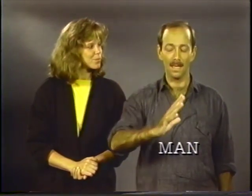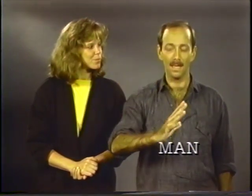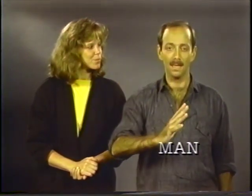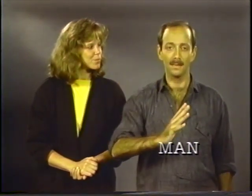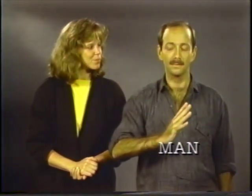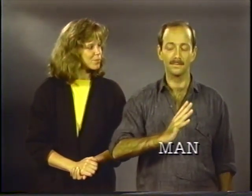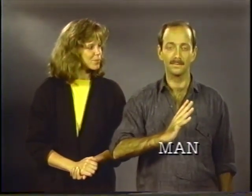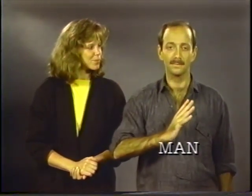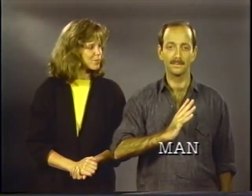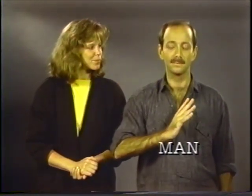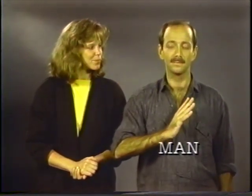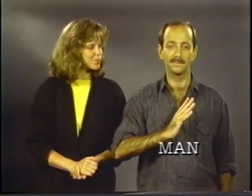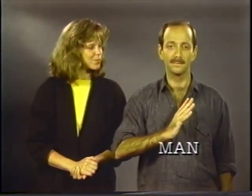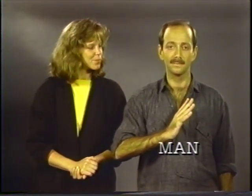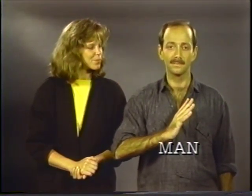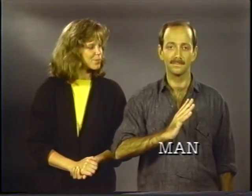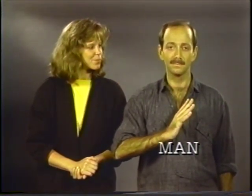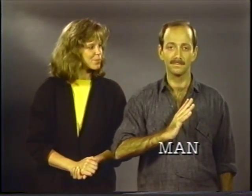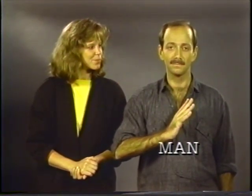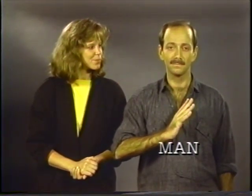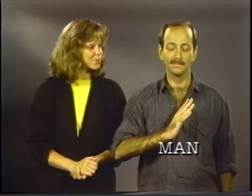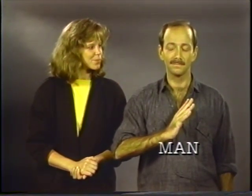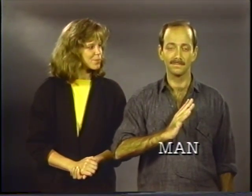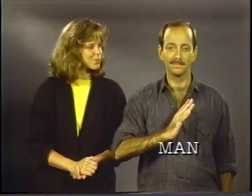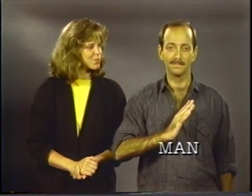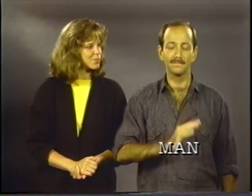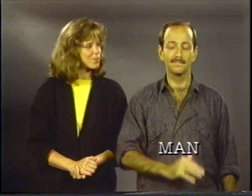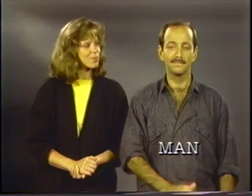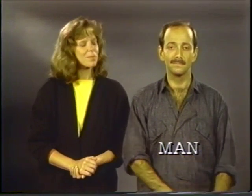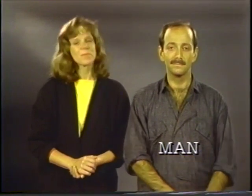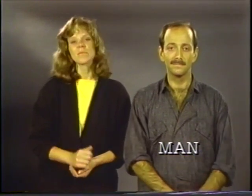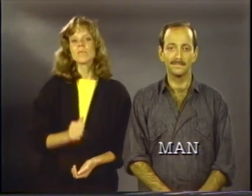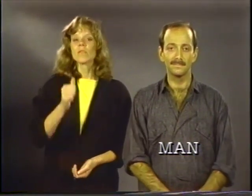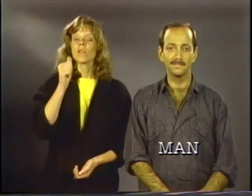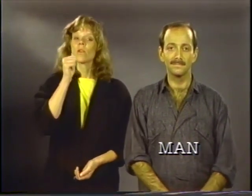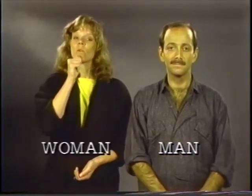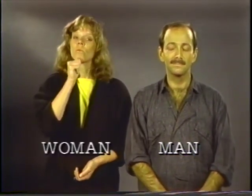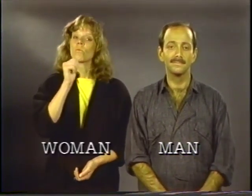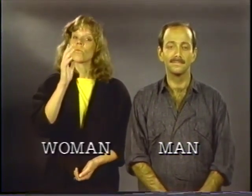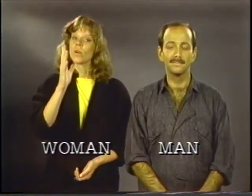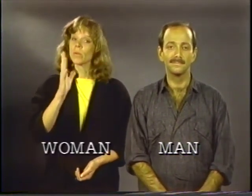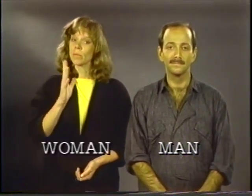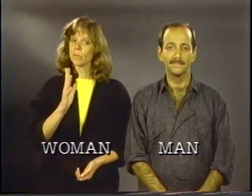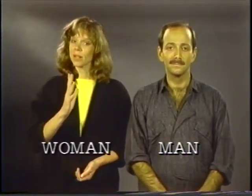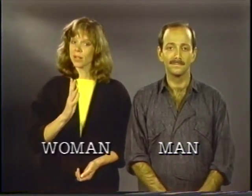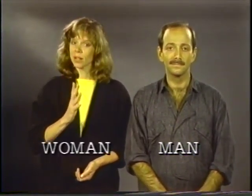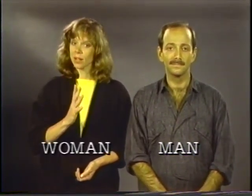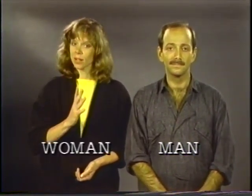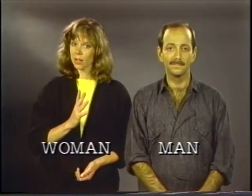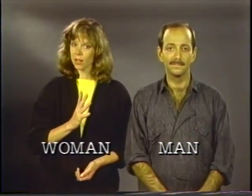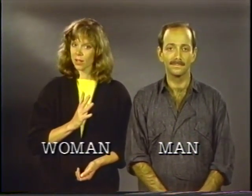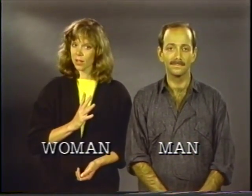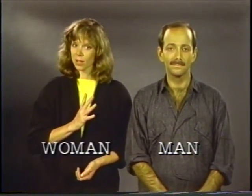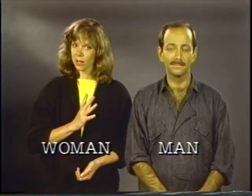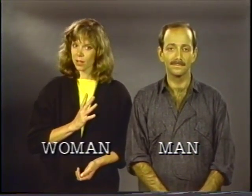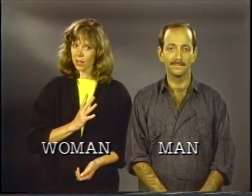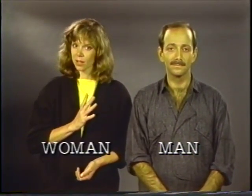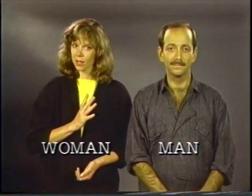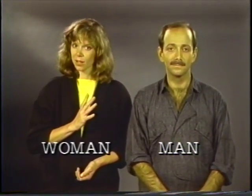male position to the ruffles on the old-time shirts. Woman, the sign is made of girl plus touching the ruffles on her